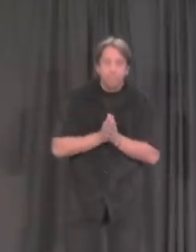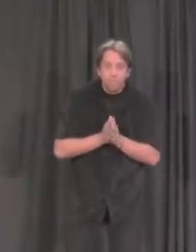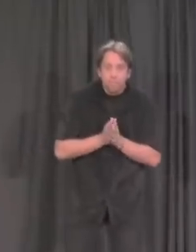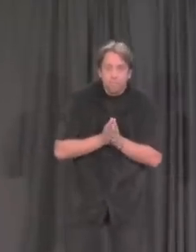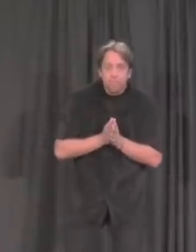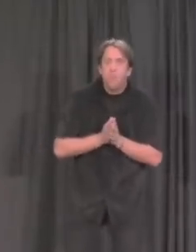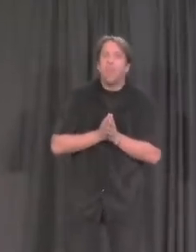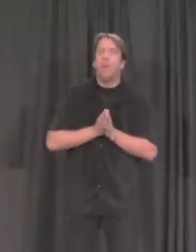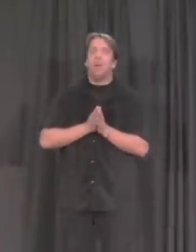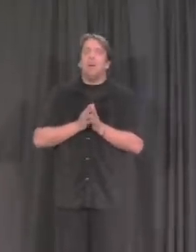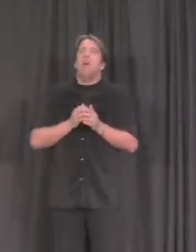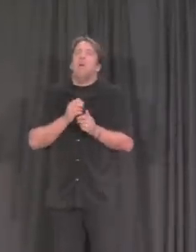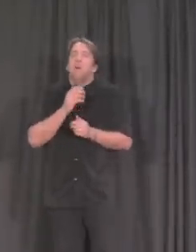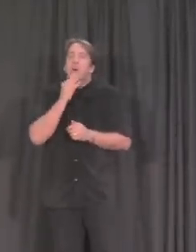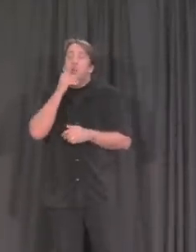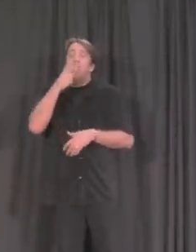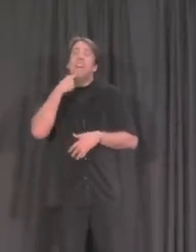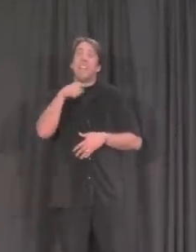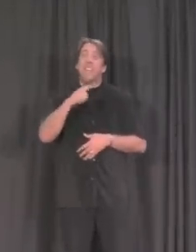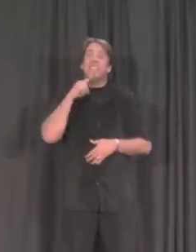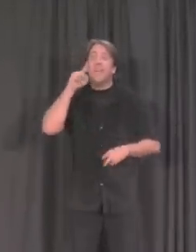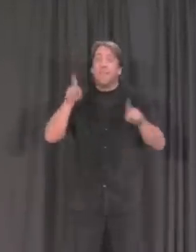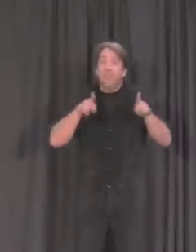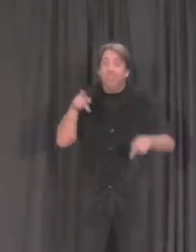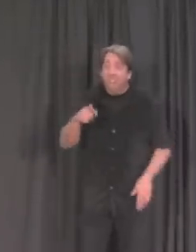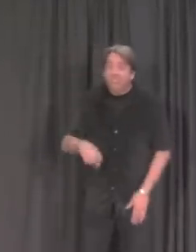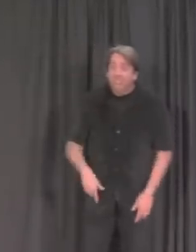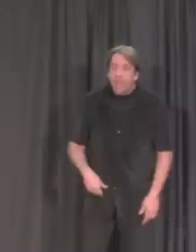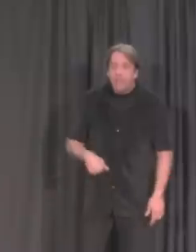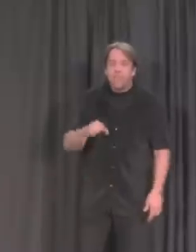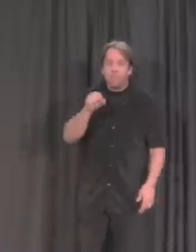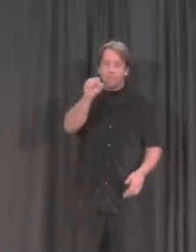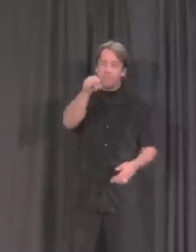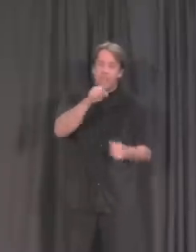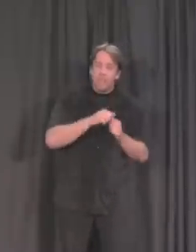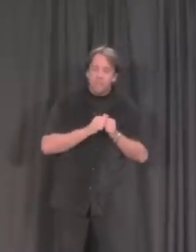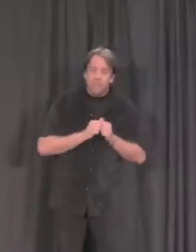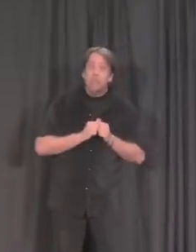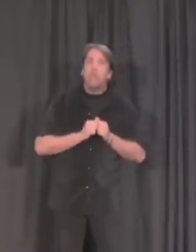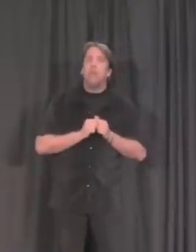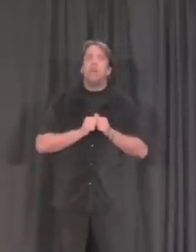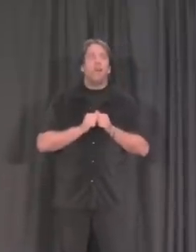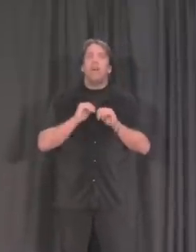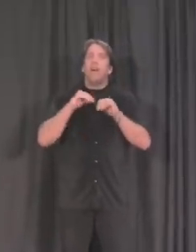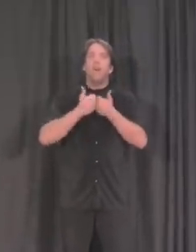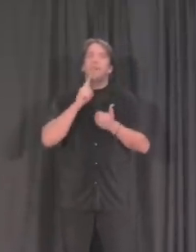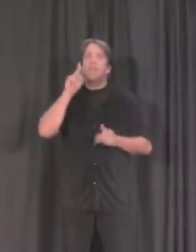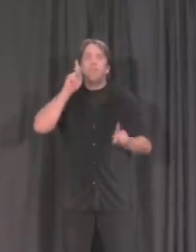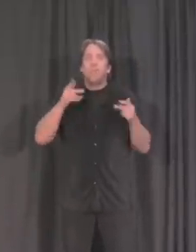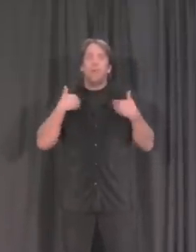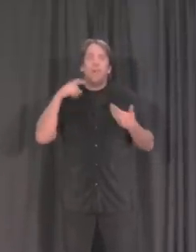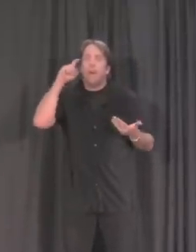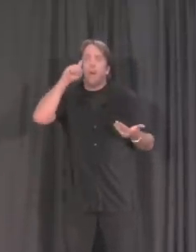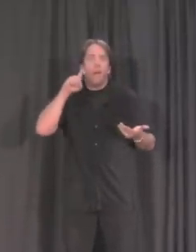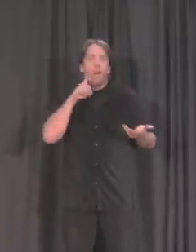What is it? You said they were deaf, right? Yes. How do deaf people have